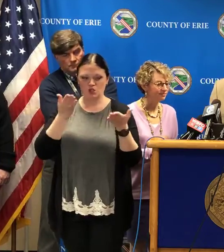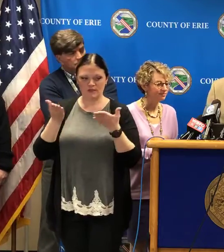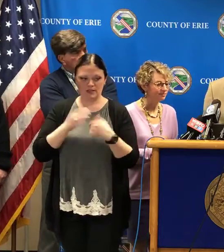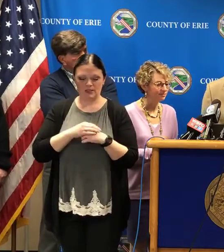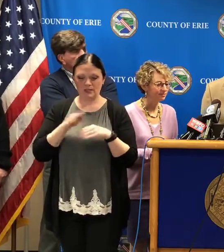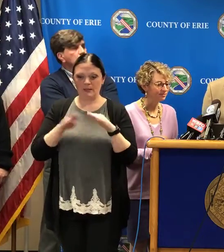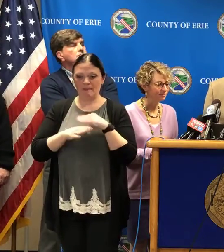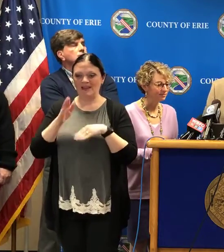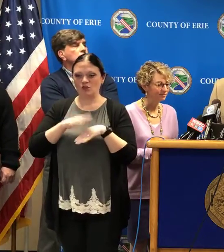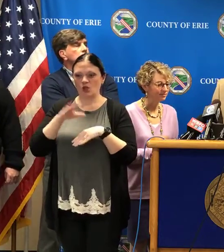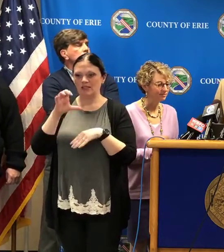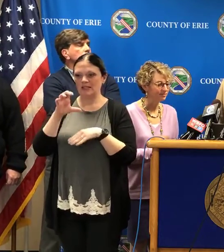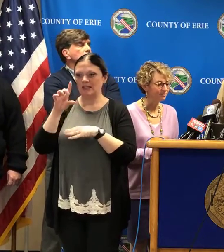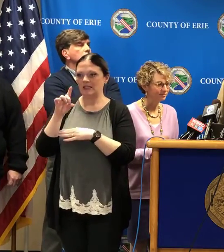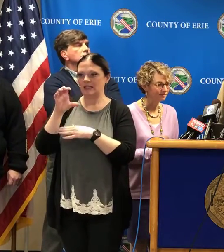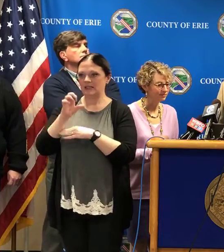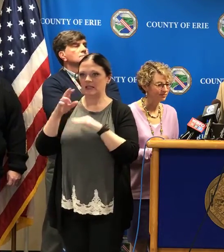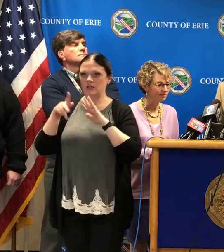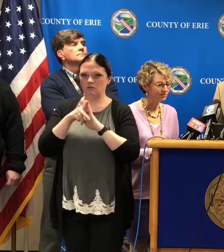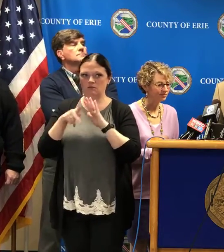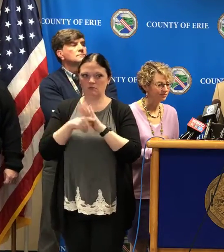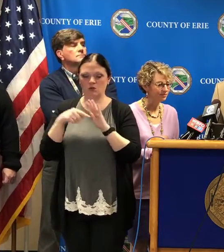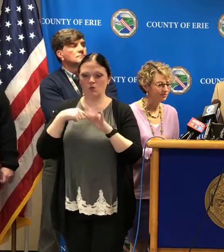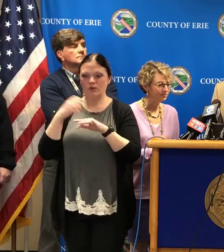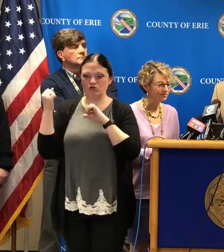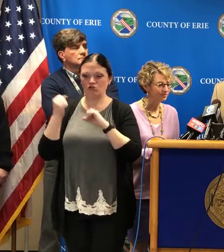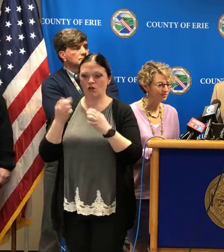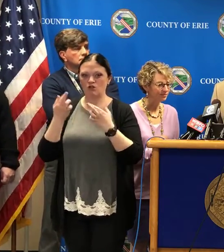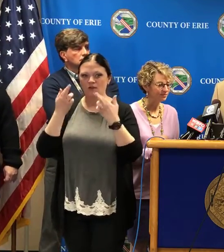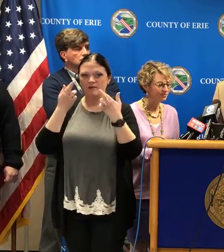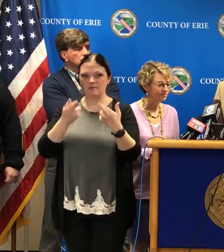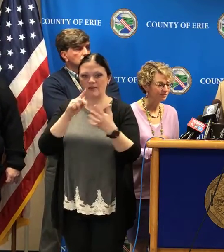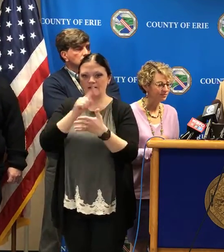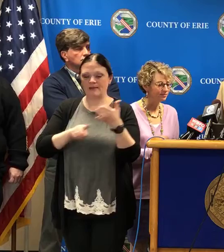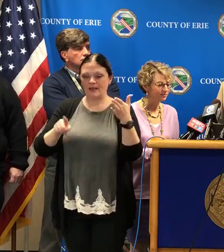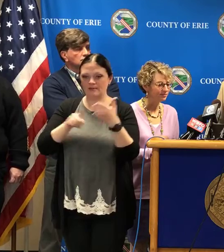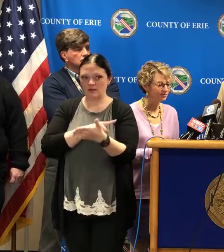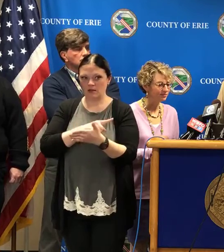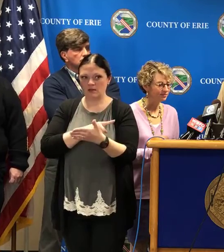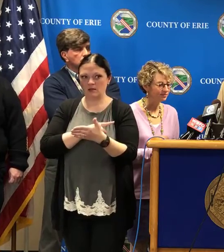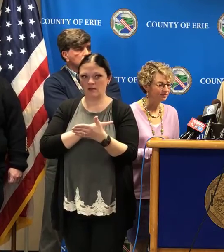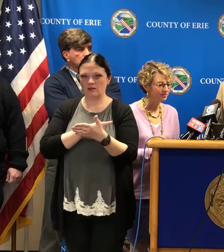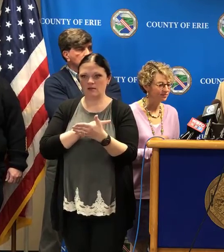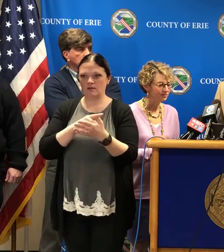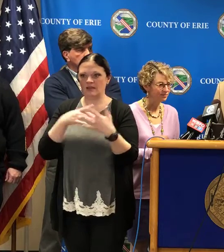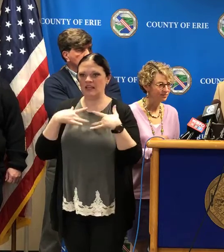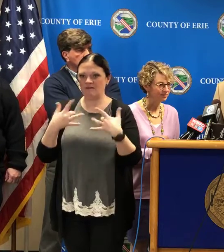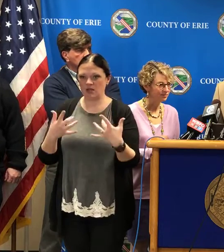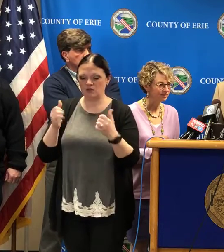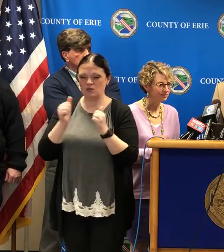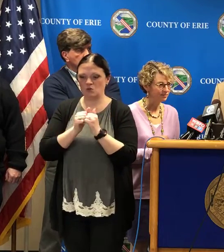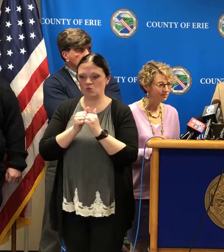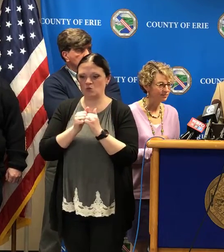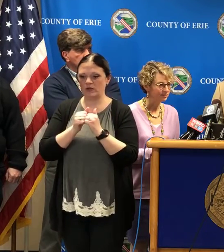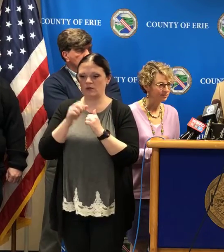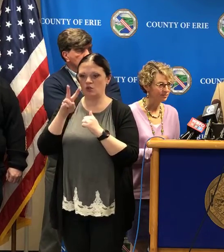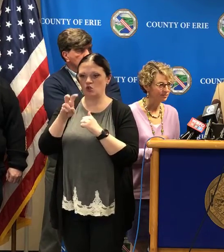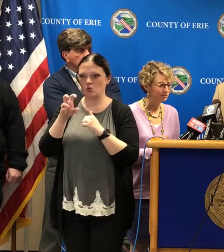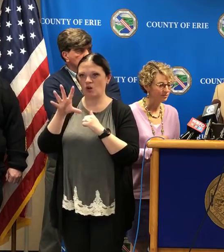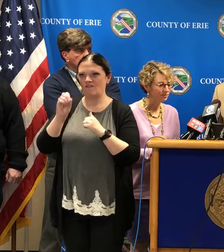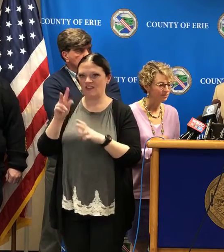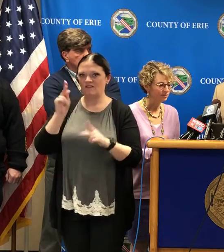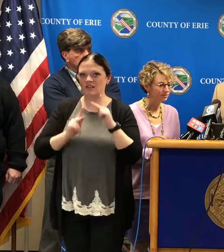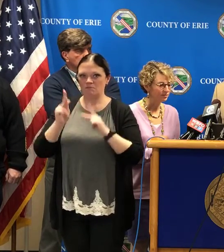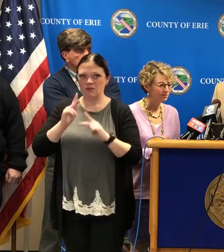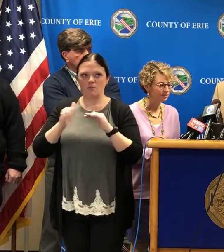Based on CDC guidelines, we strongly recommend canceling all events with 250 or more people in attendance. We'll talk about some of those